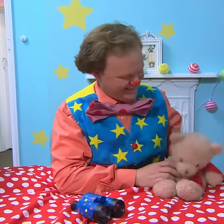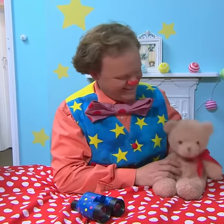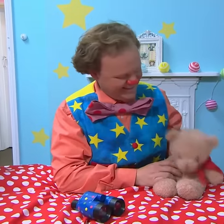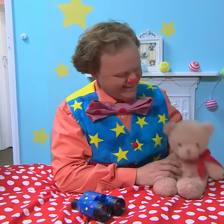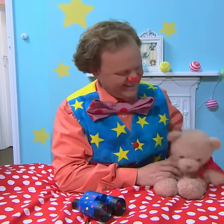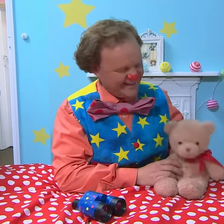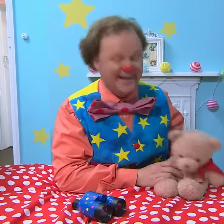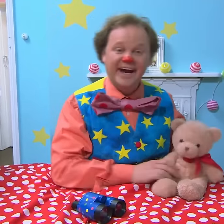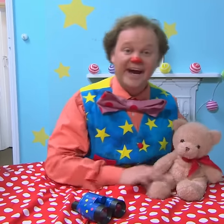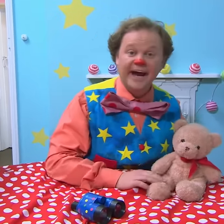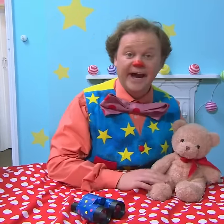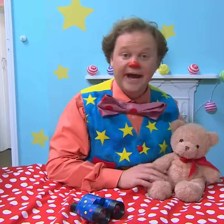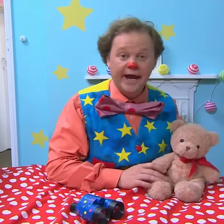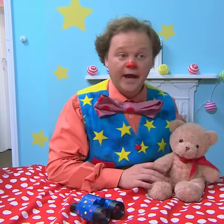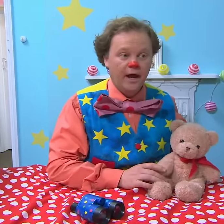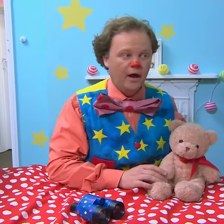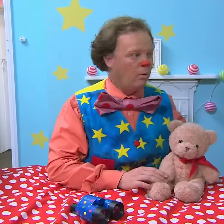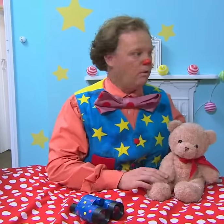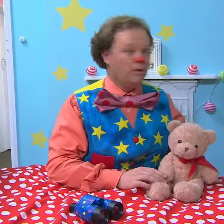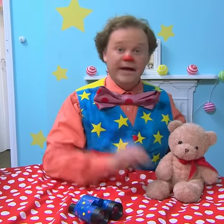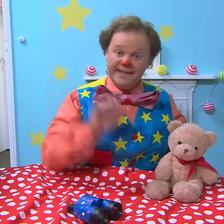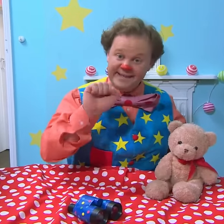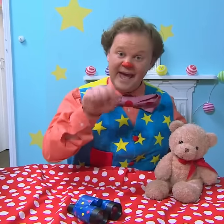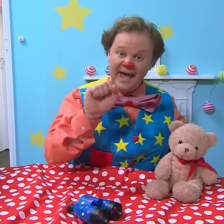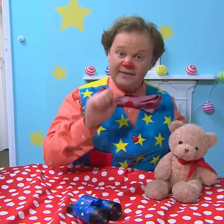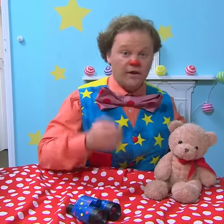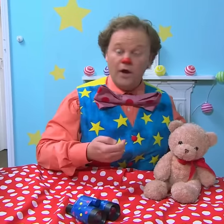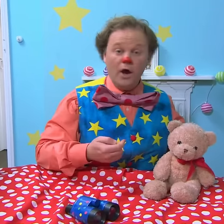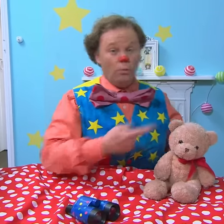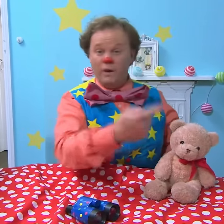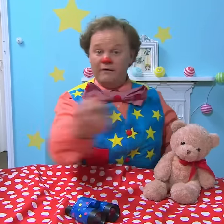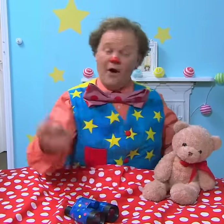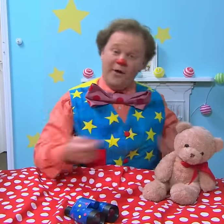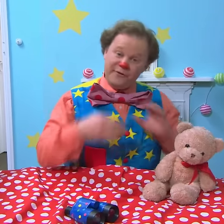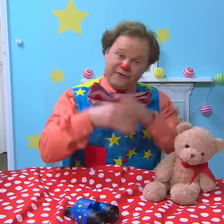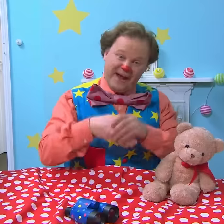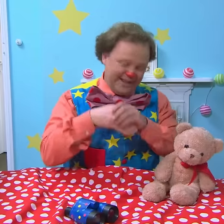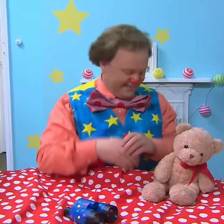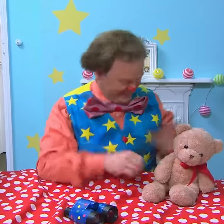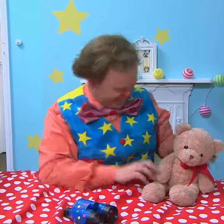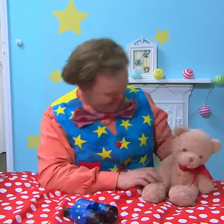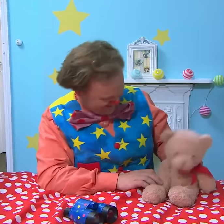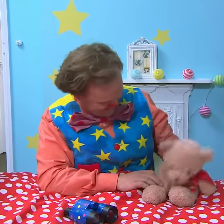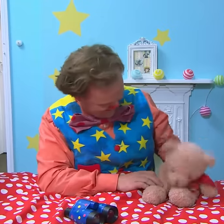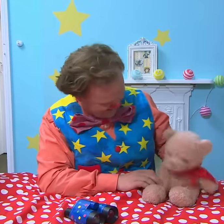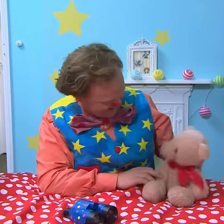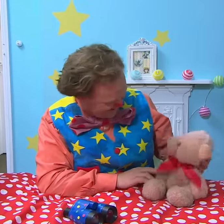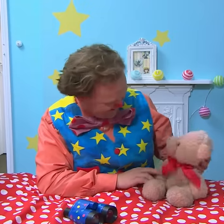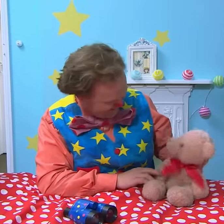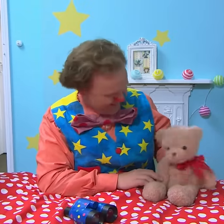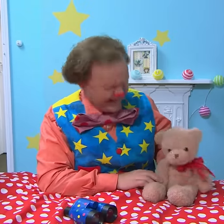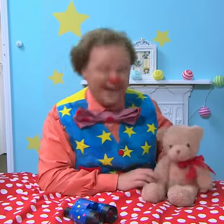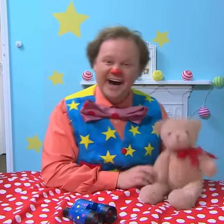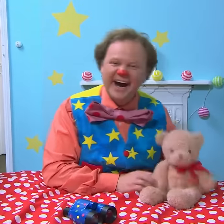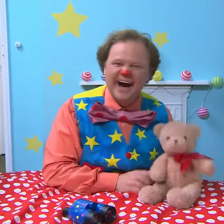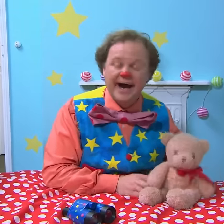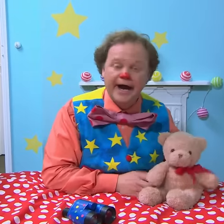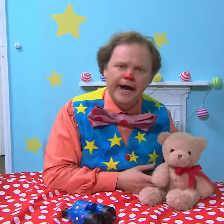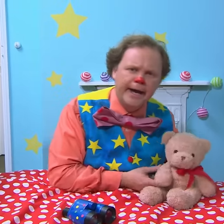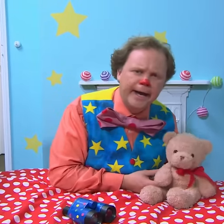And now he's our friend too. Well, yes, we're all friends. Mr Tumble. Can you show us the